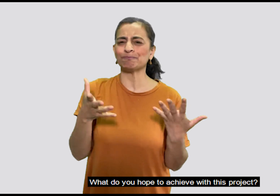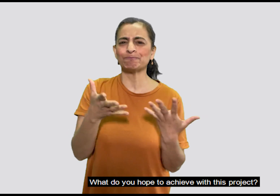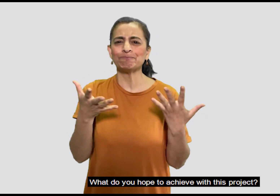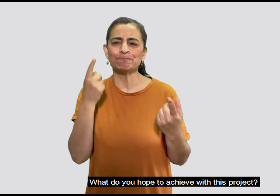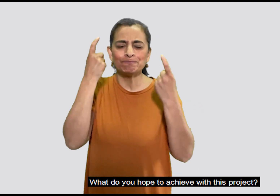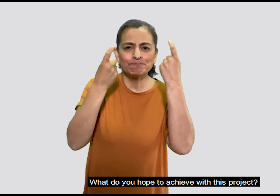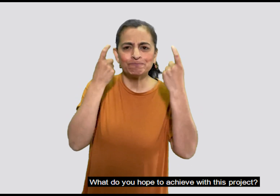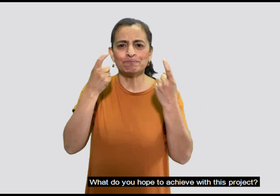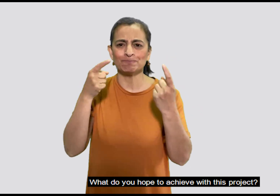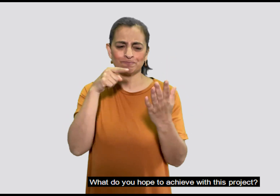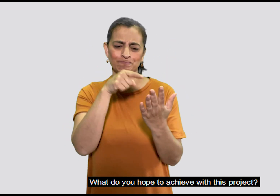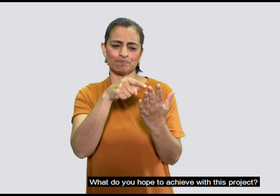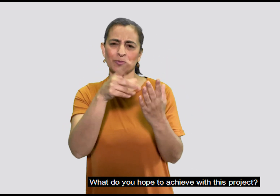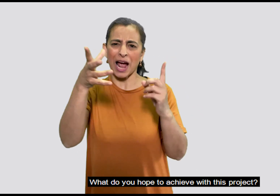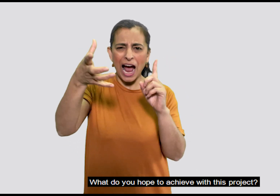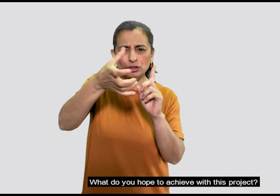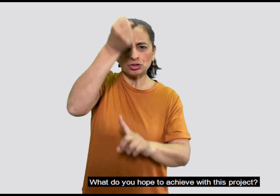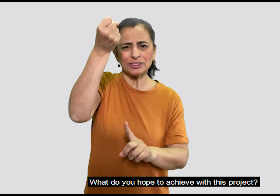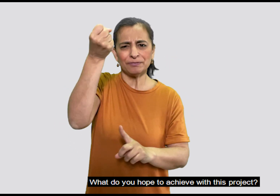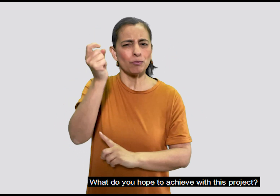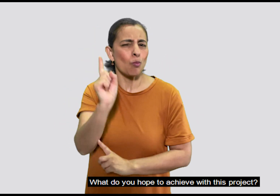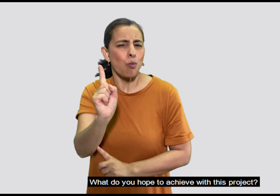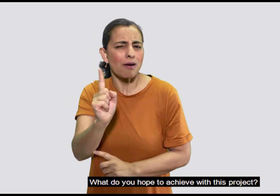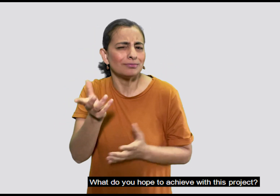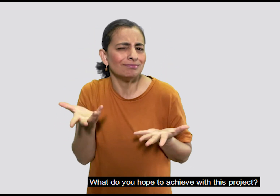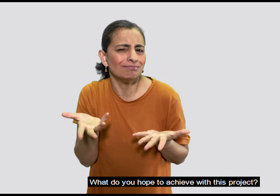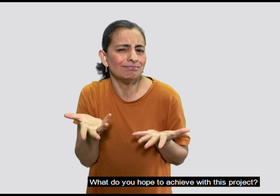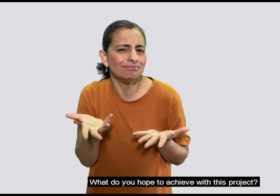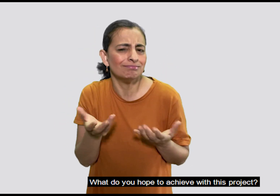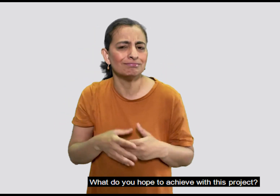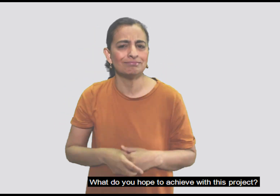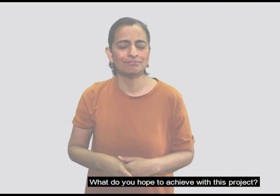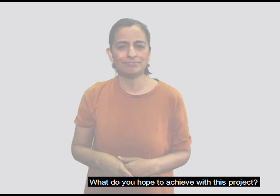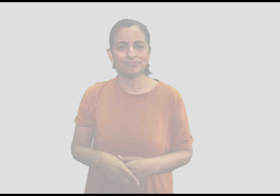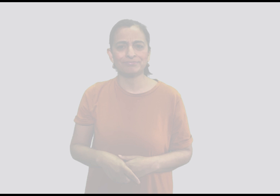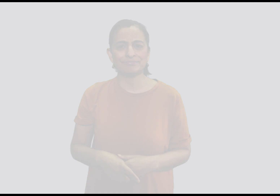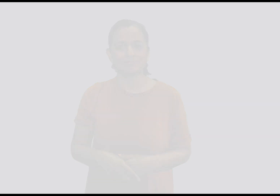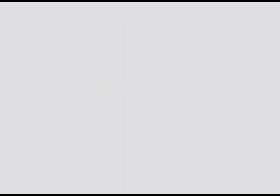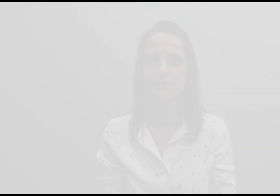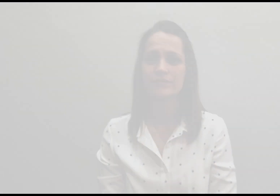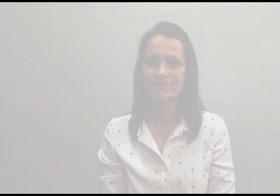What do you hope to achieve with this project?